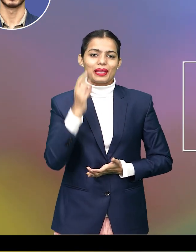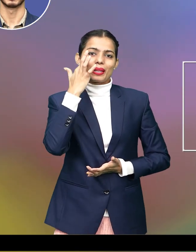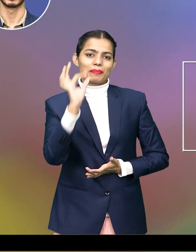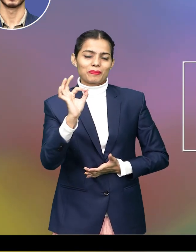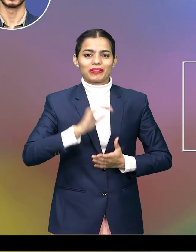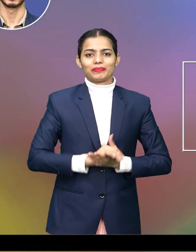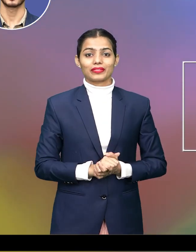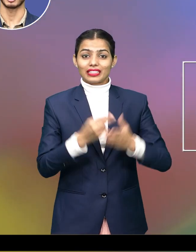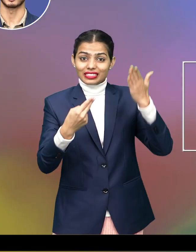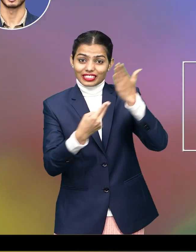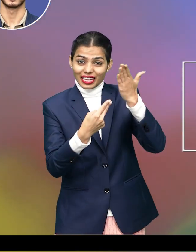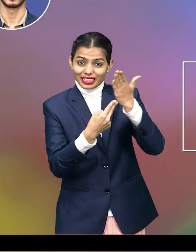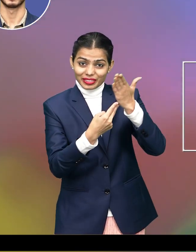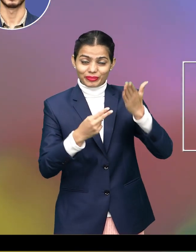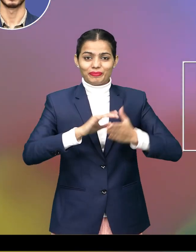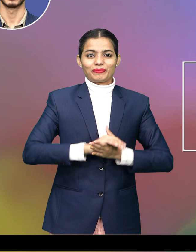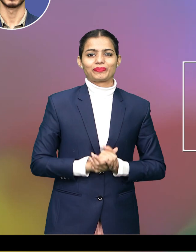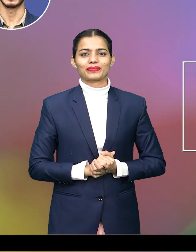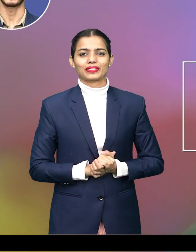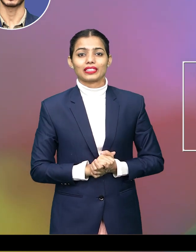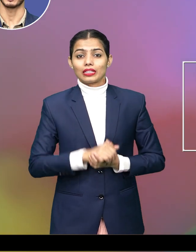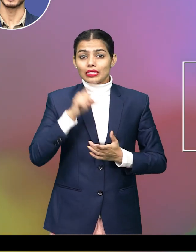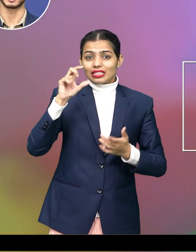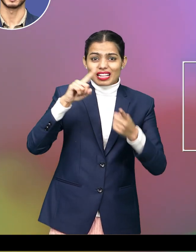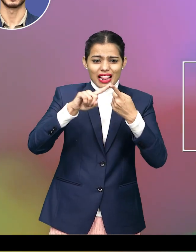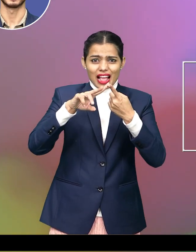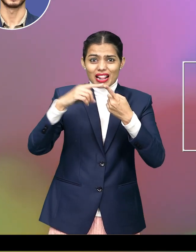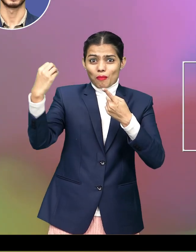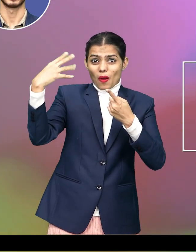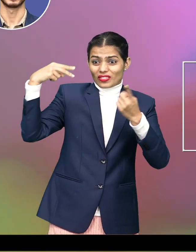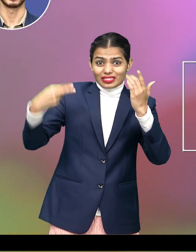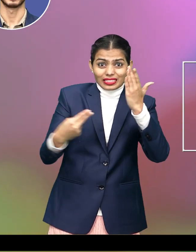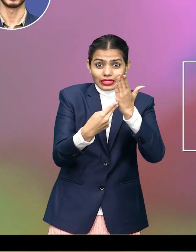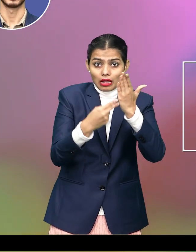keywords: charge, electric current,